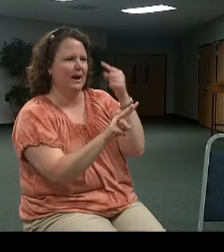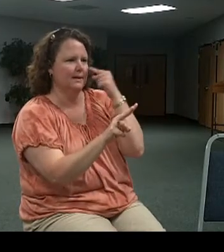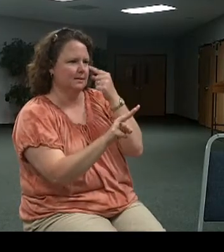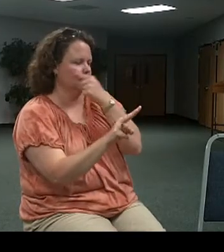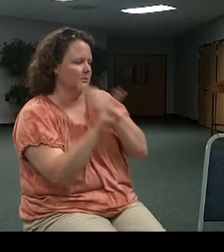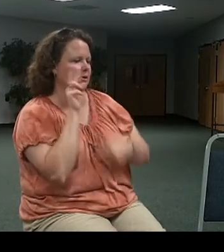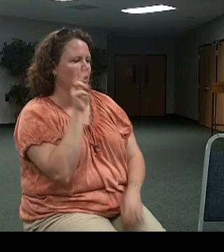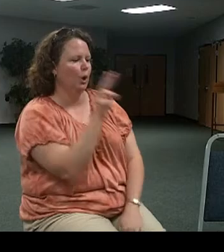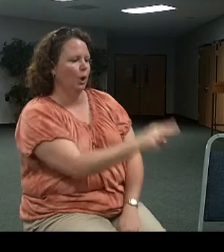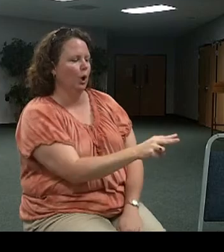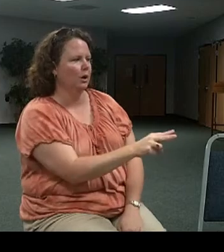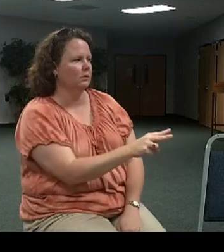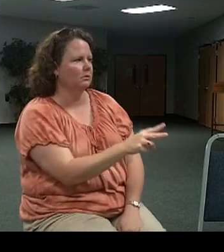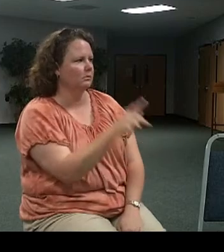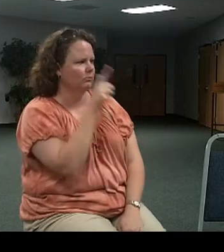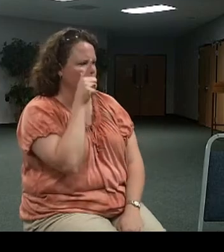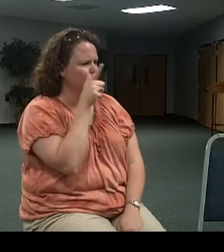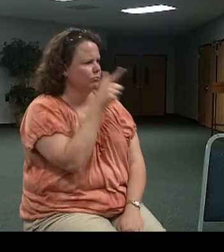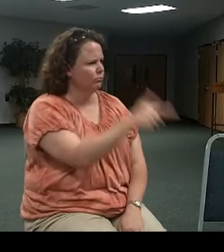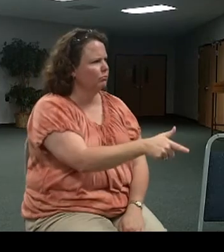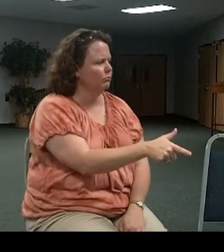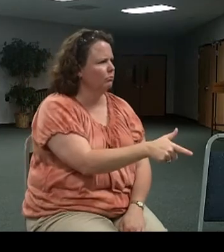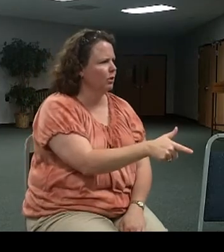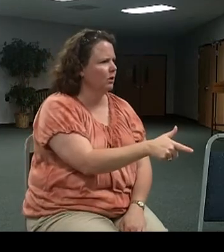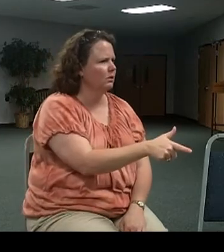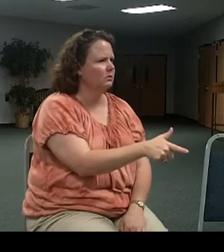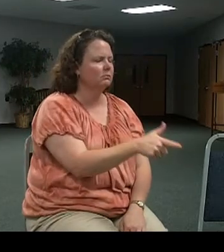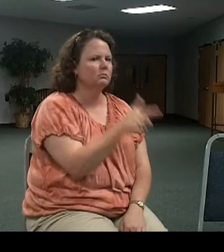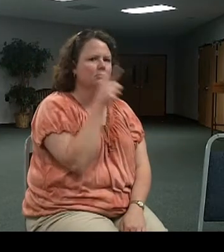eyes. Look. Look.